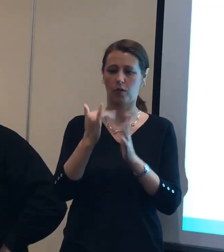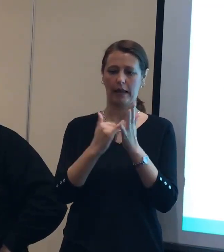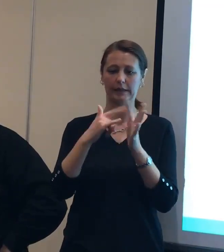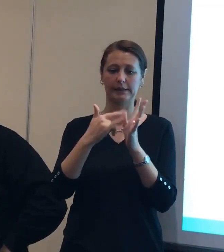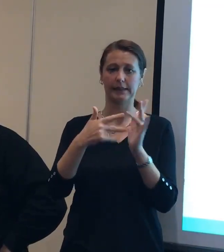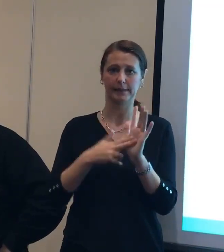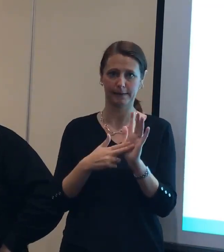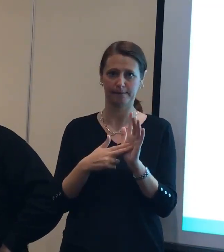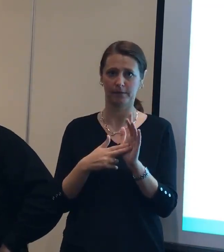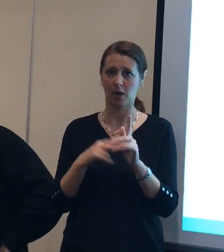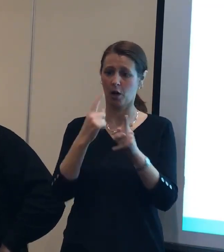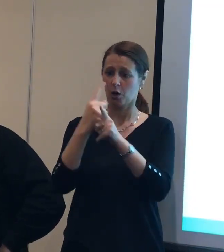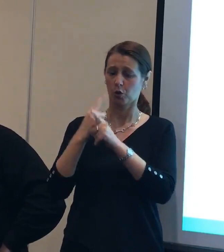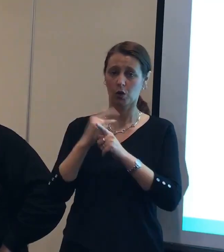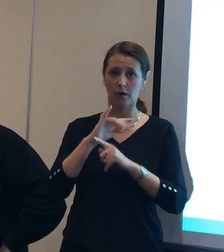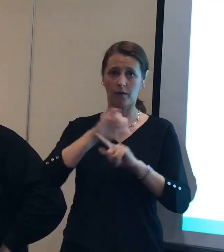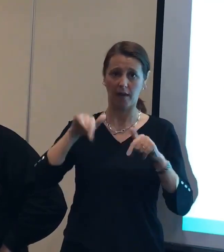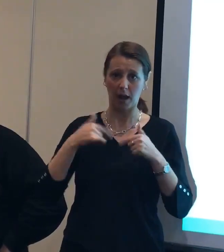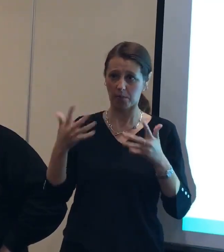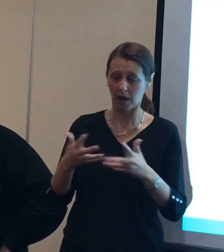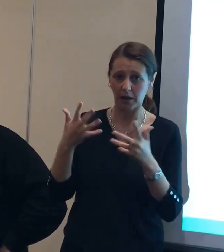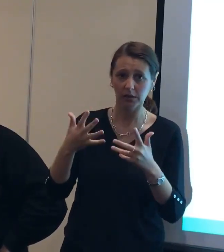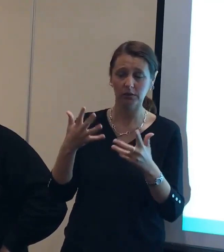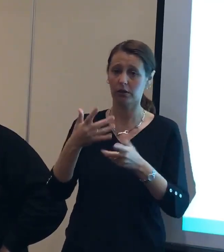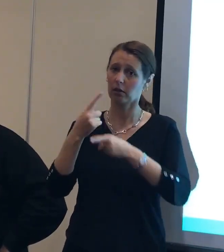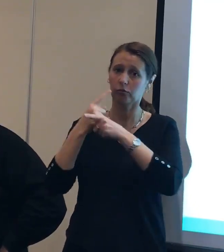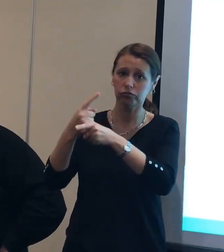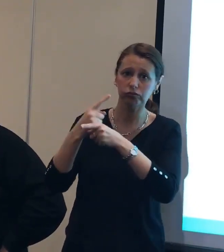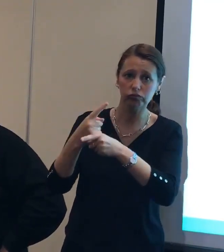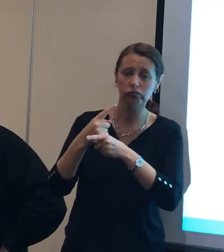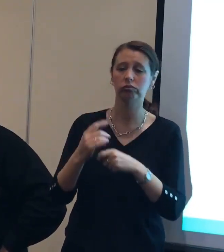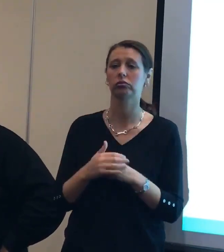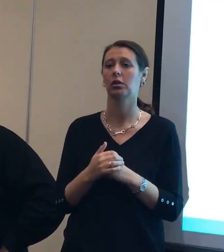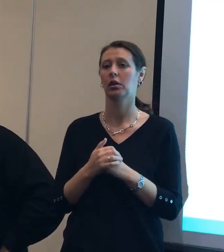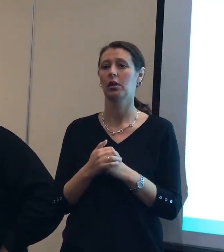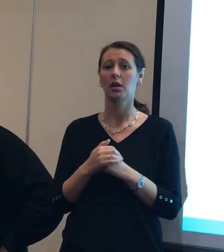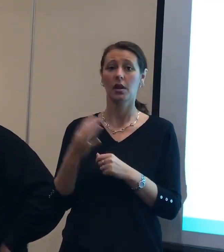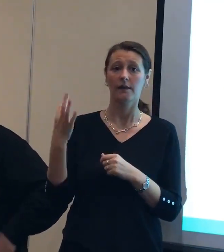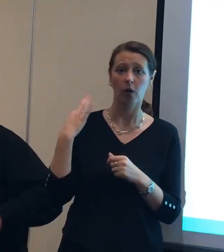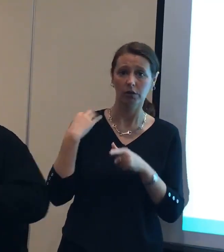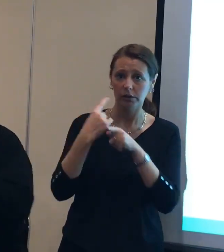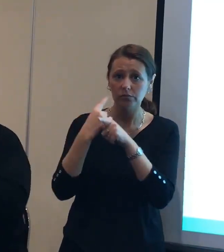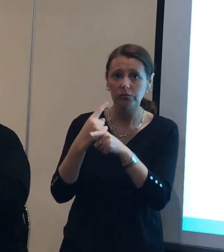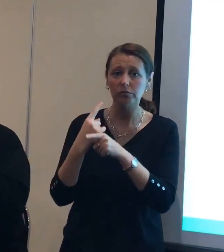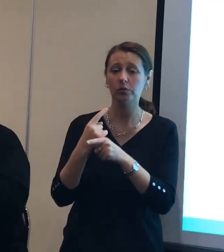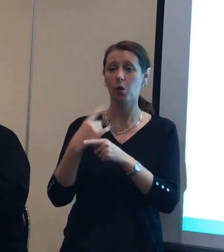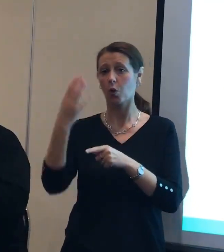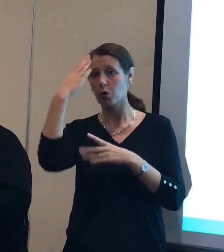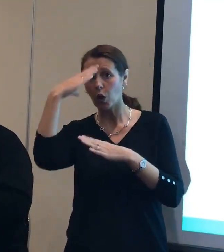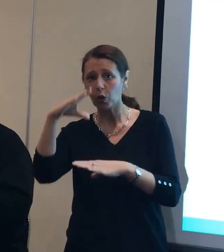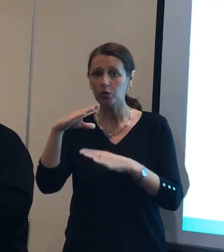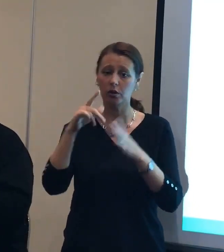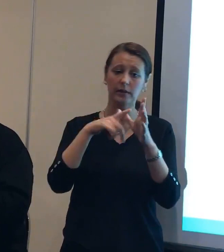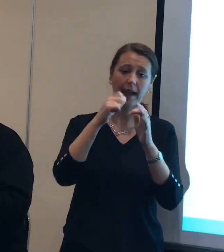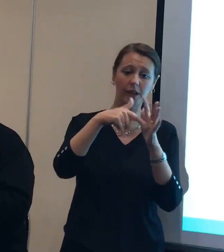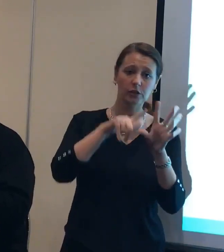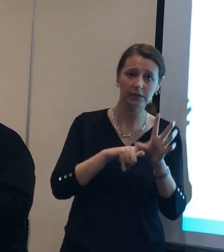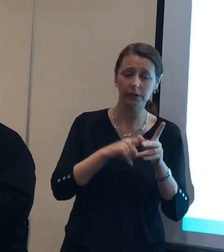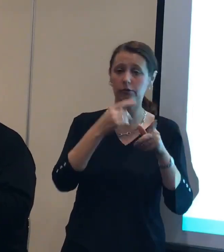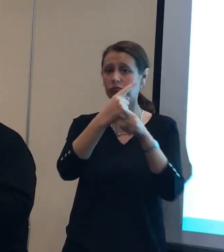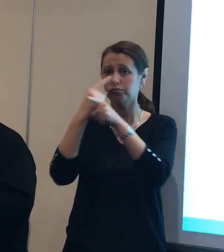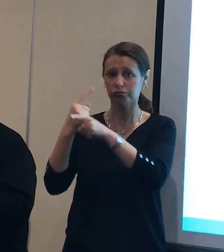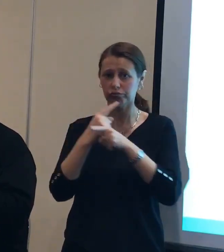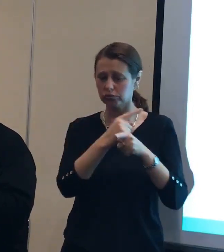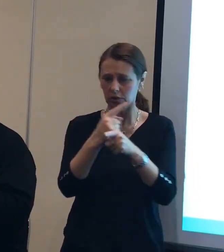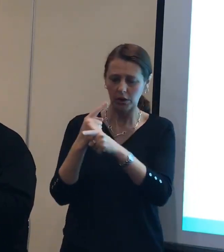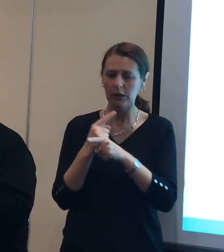and talk to all of our players, or a bunch of our players and our volunteers and our coaches and our agencies. And they